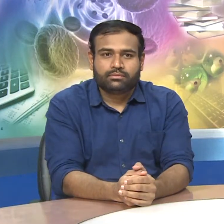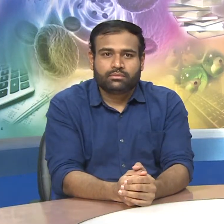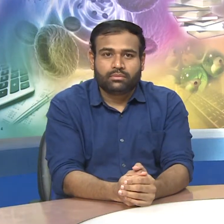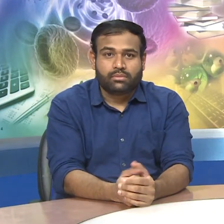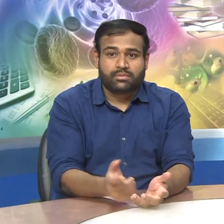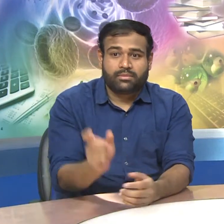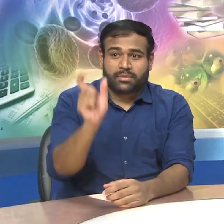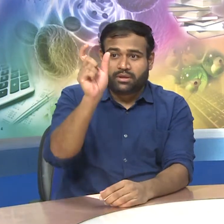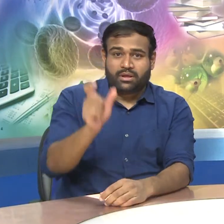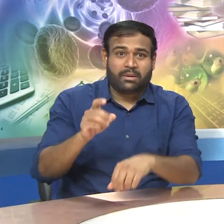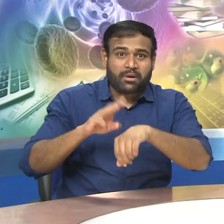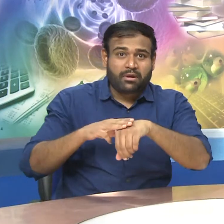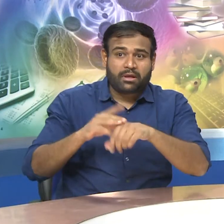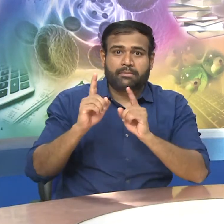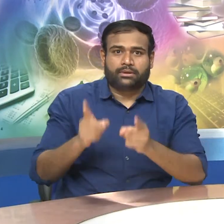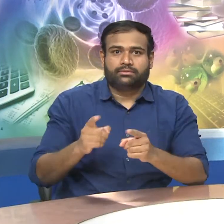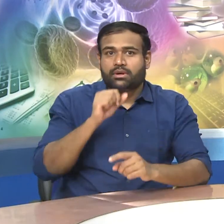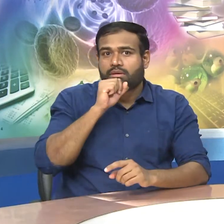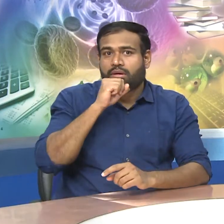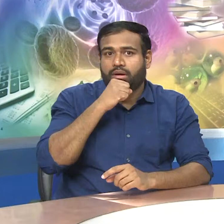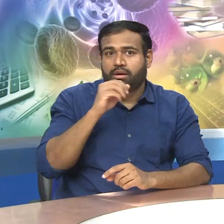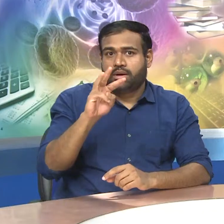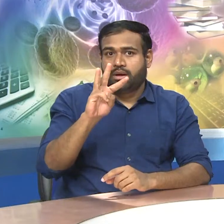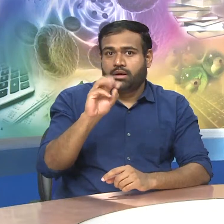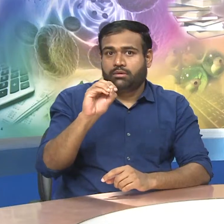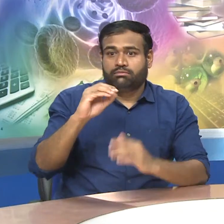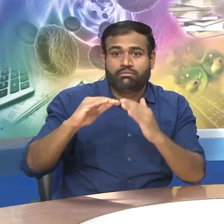Second, have attained the age of 30 years.